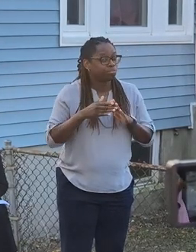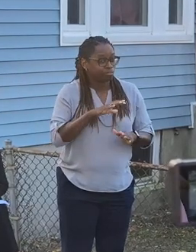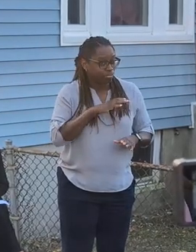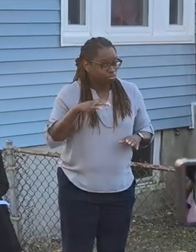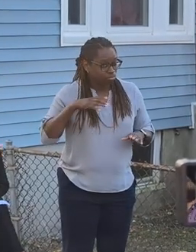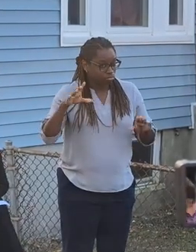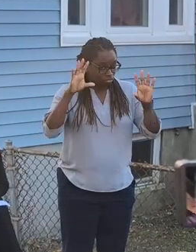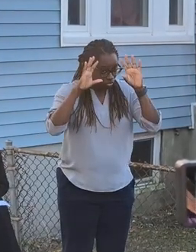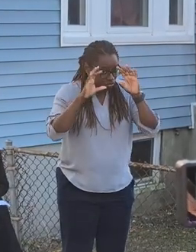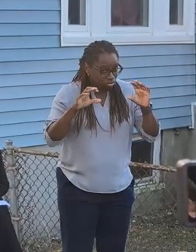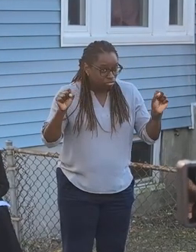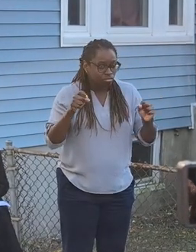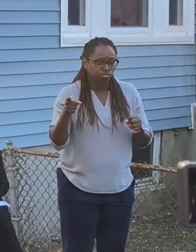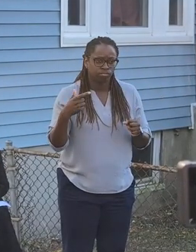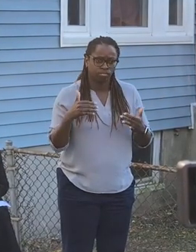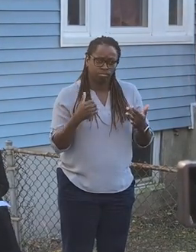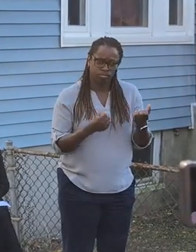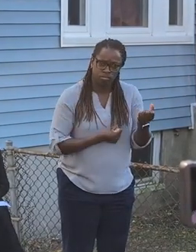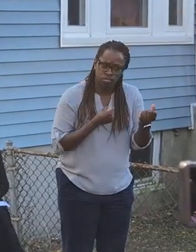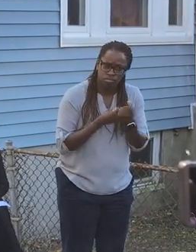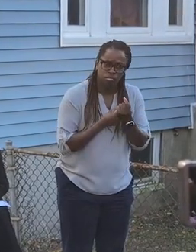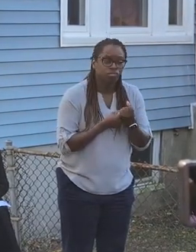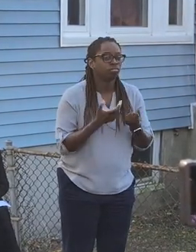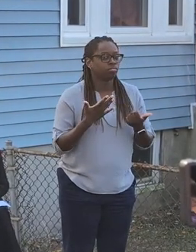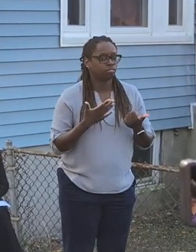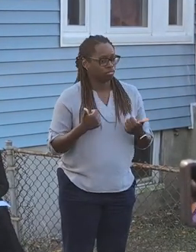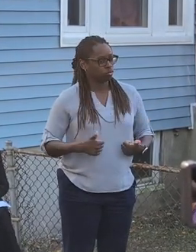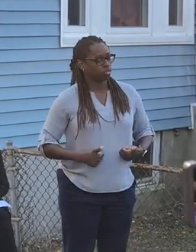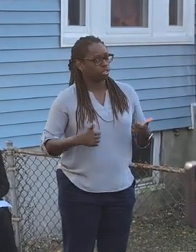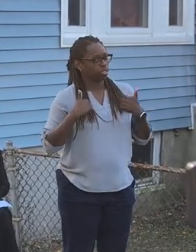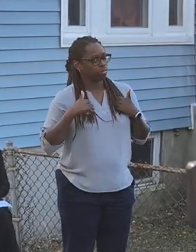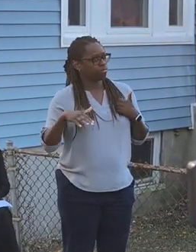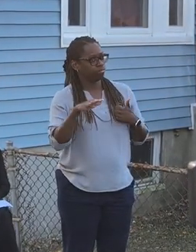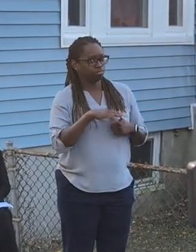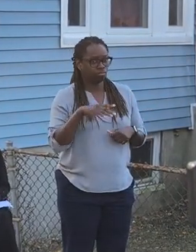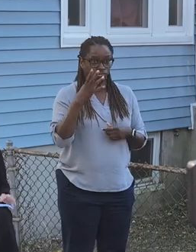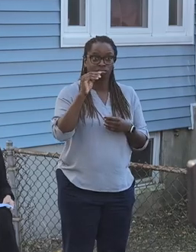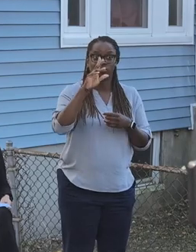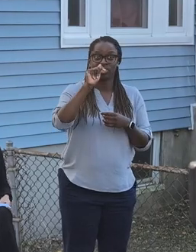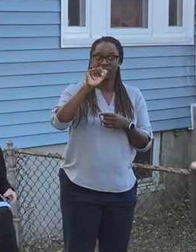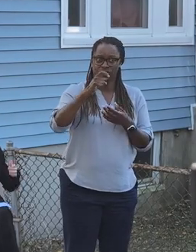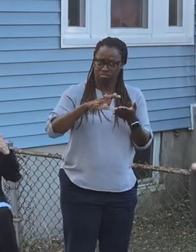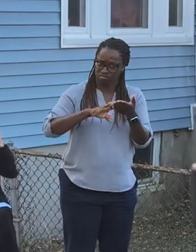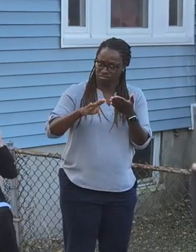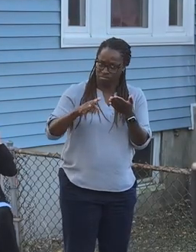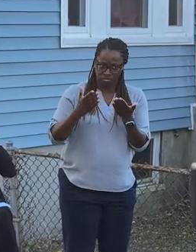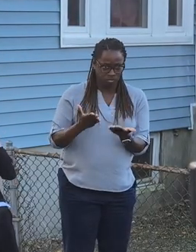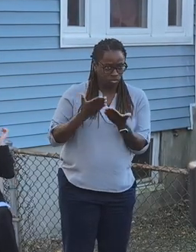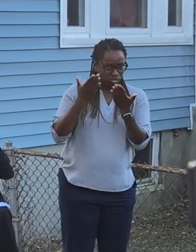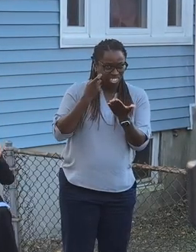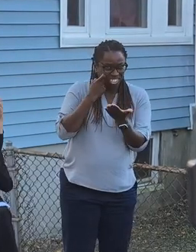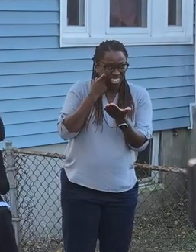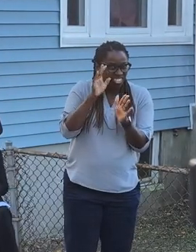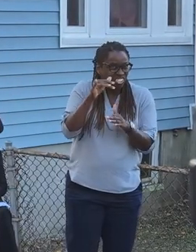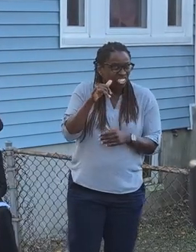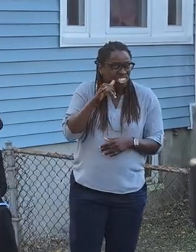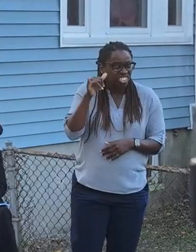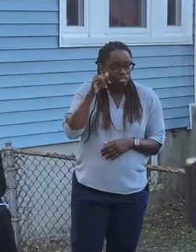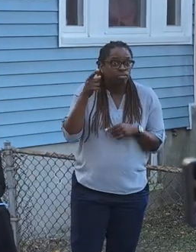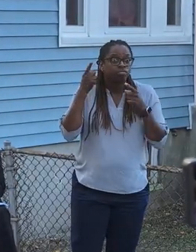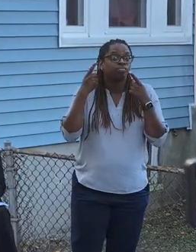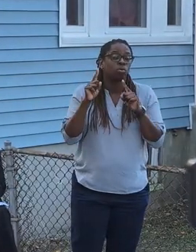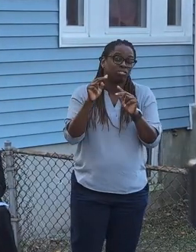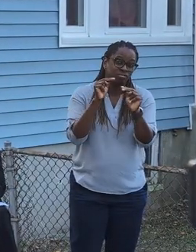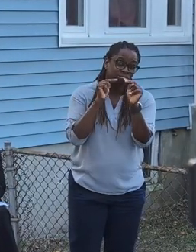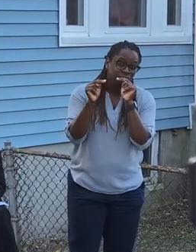supporter of the residential tax relief proposal that just yesterday we finally reached a major agreement with some of the